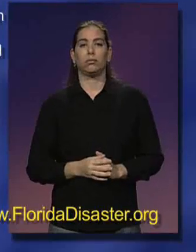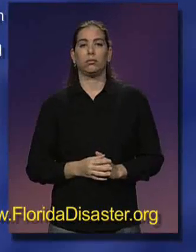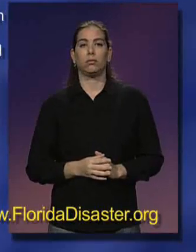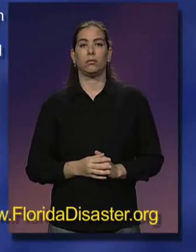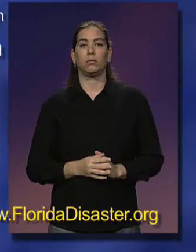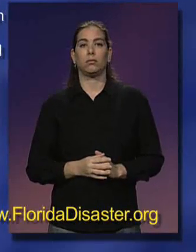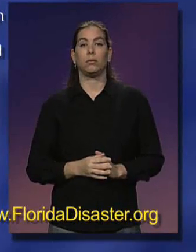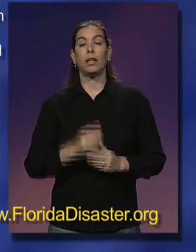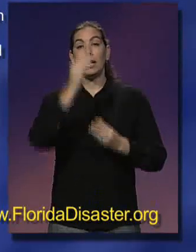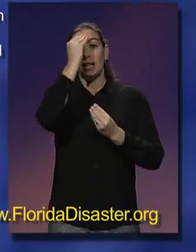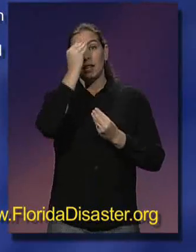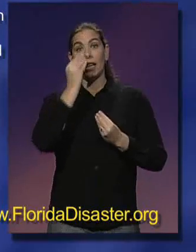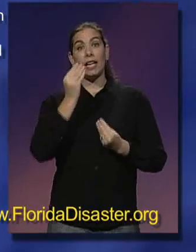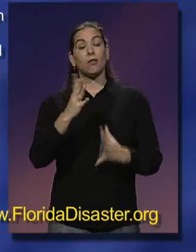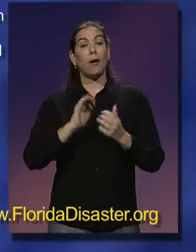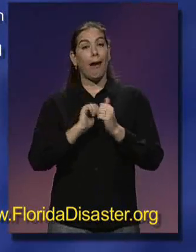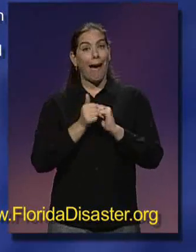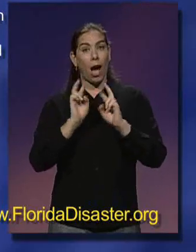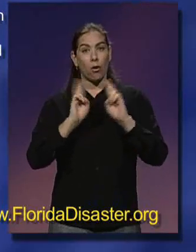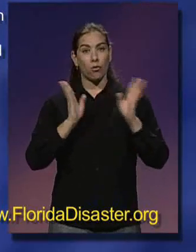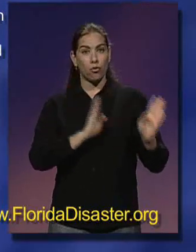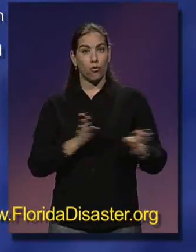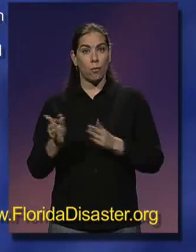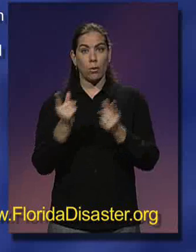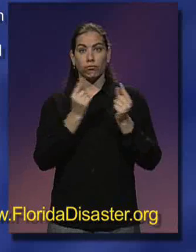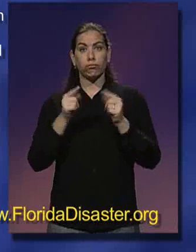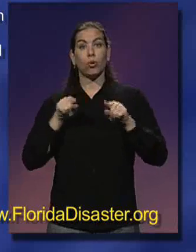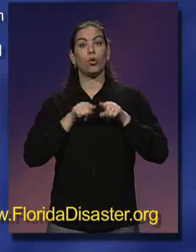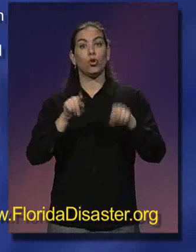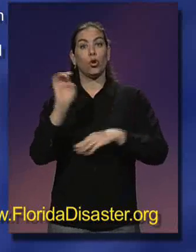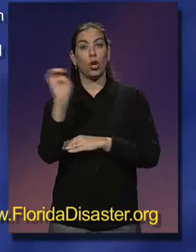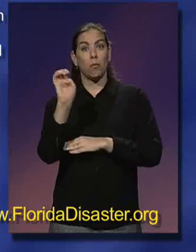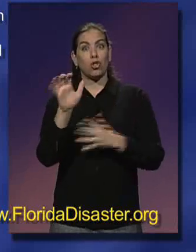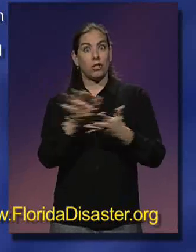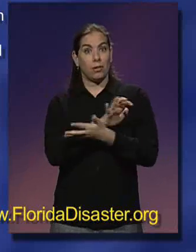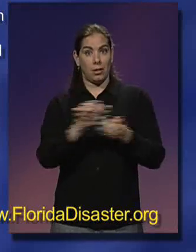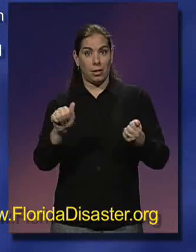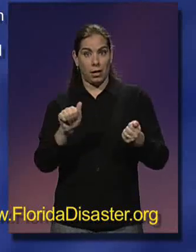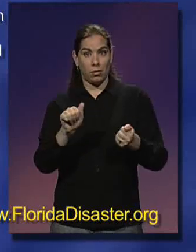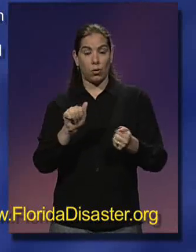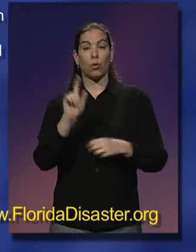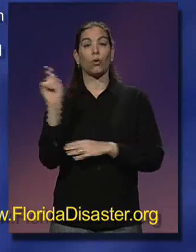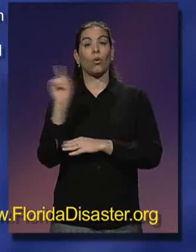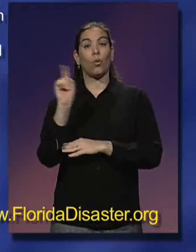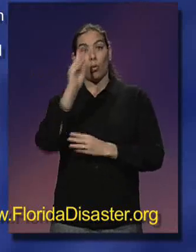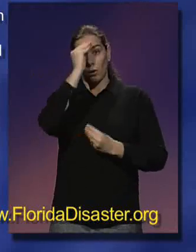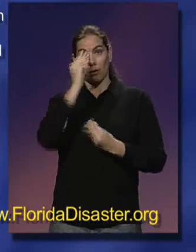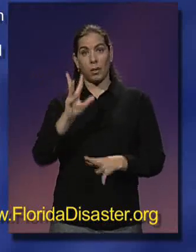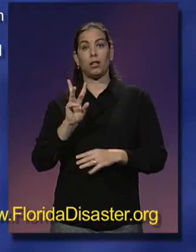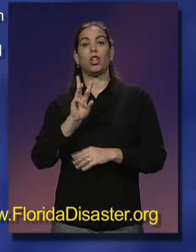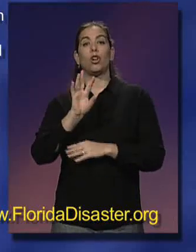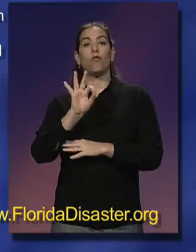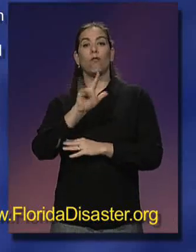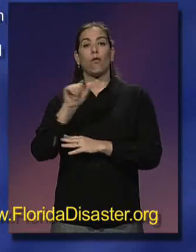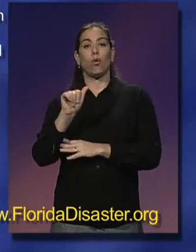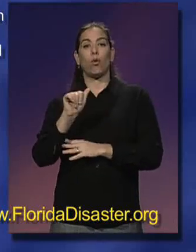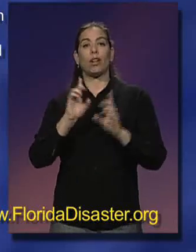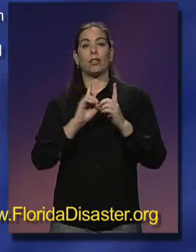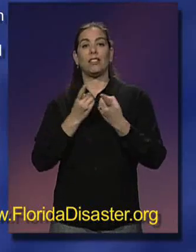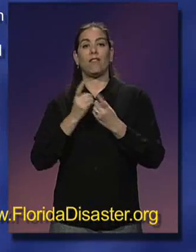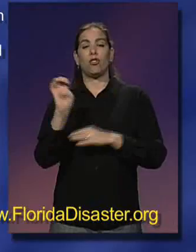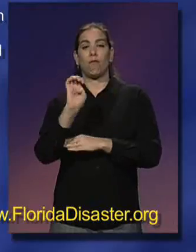For more information on how to prepare for emergencies and disasters, visit the Florida Division of Emergency Management